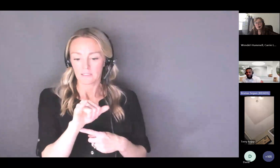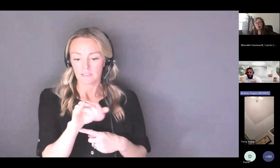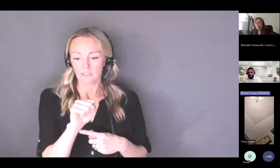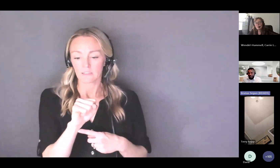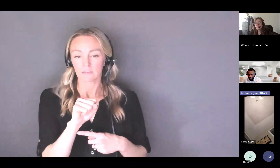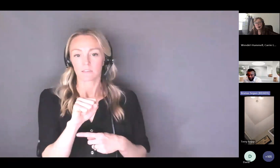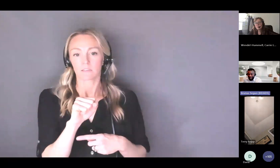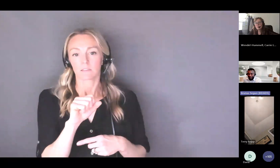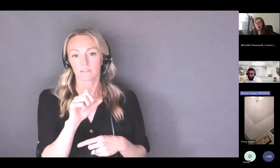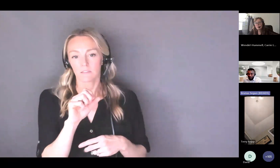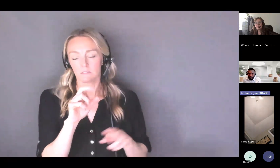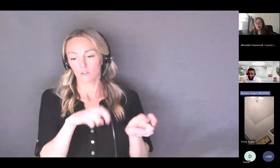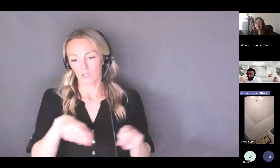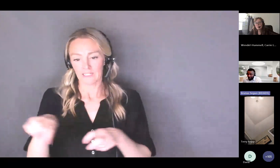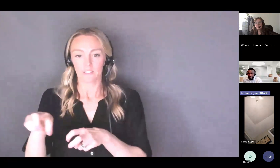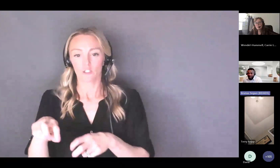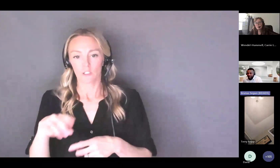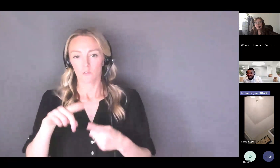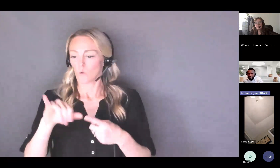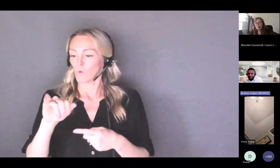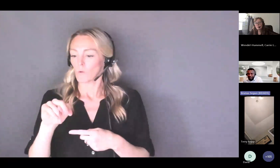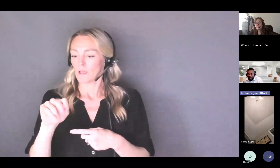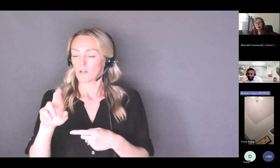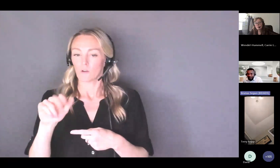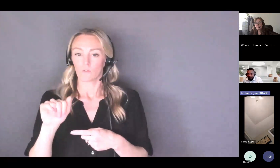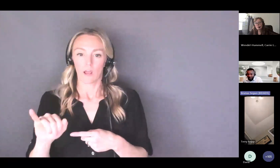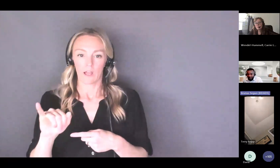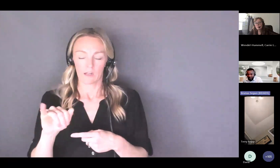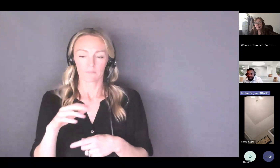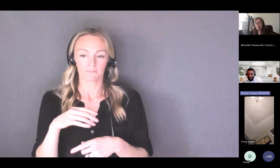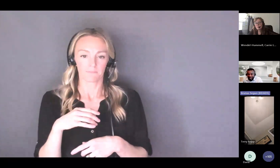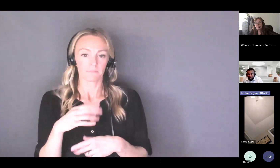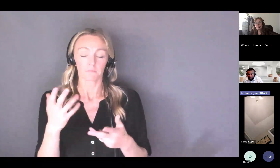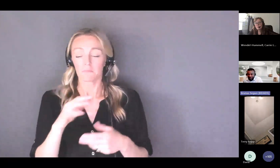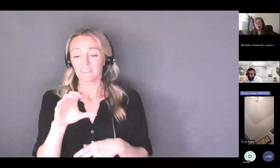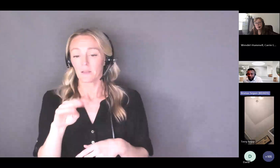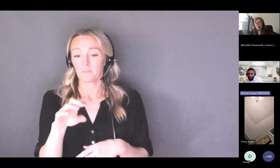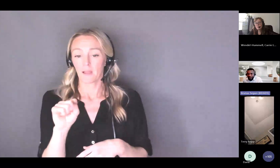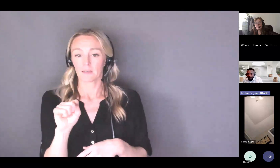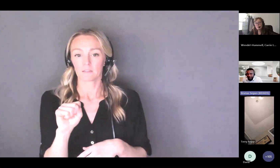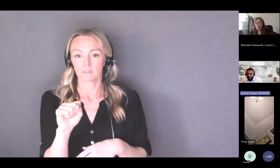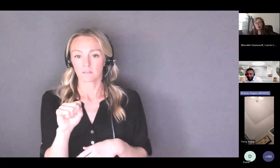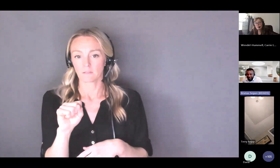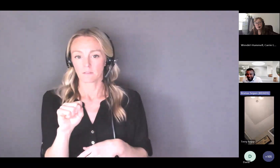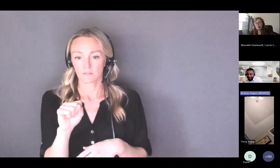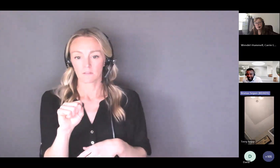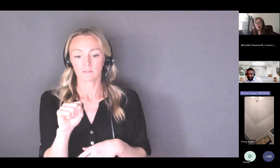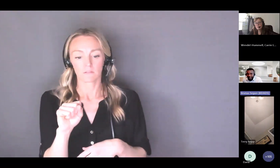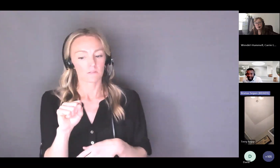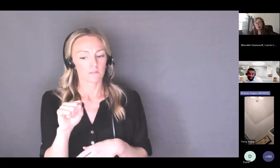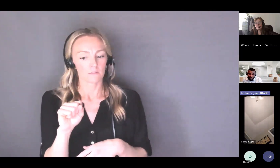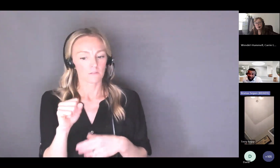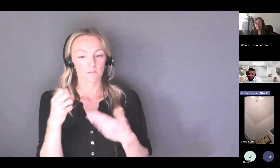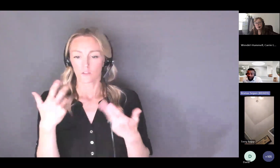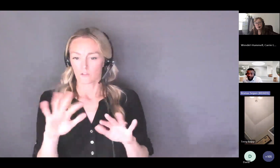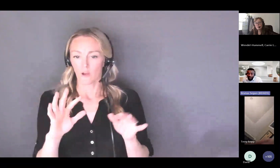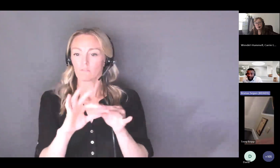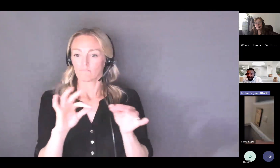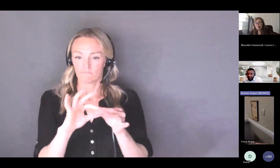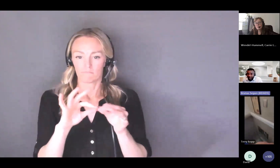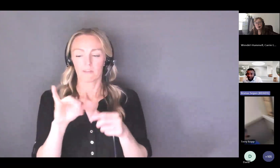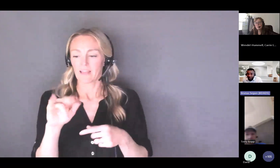DDP-based assessment to the NRI-based one. I mean, CMS has spoken to its relevance and reliability as